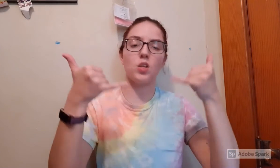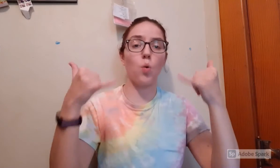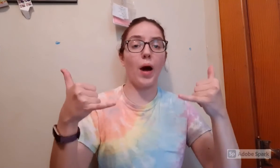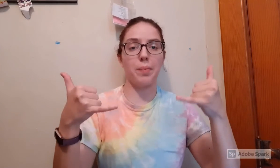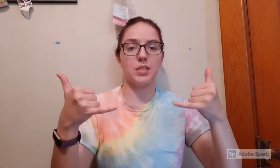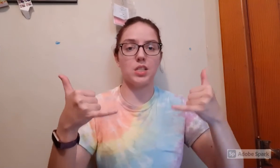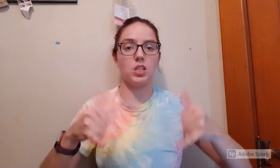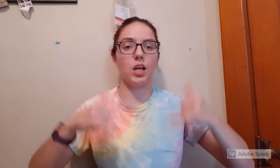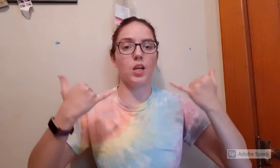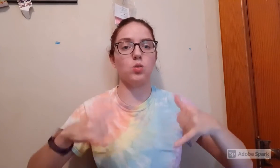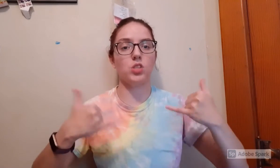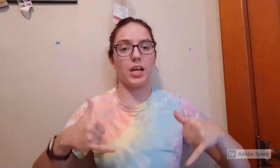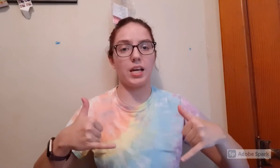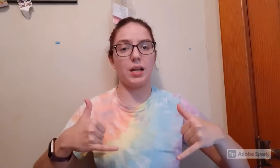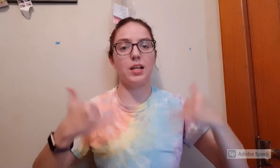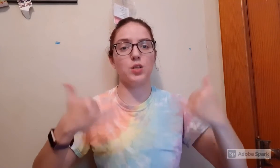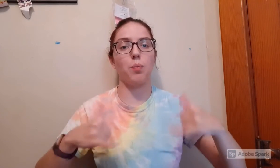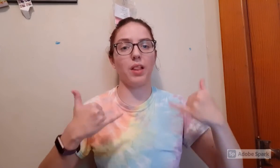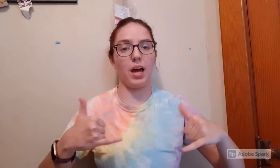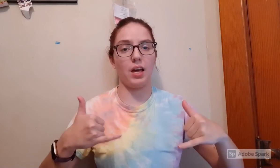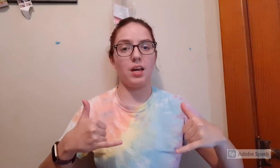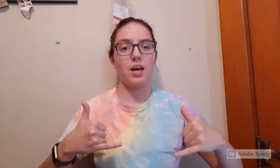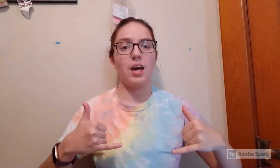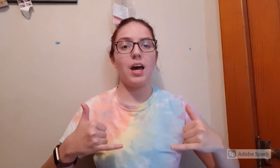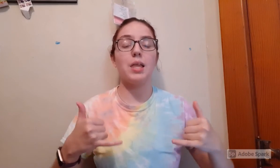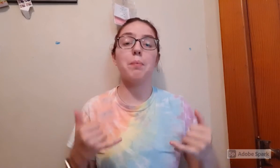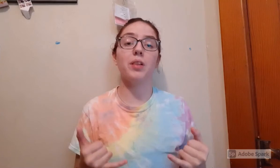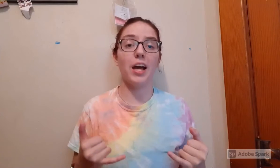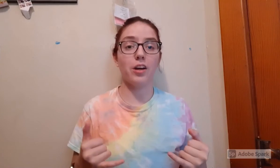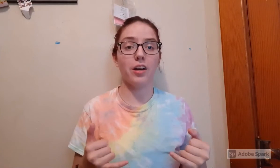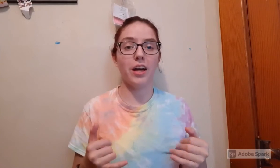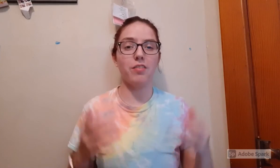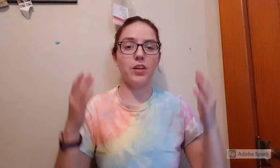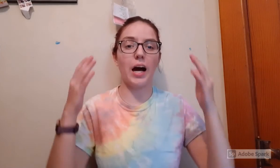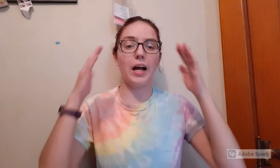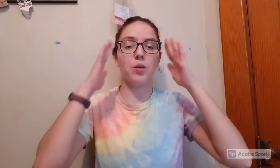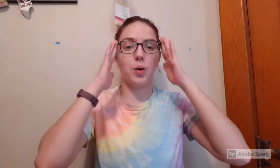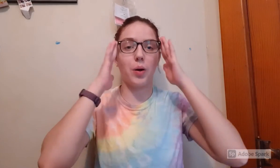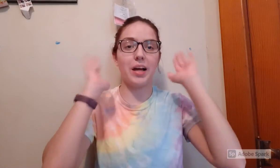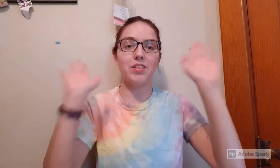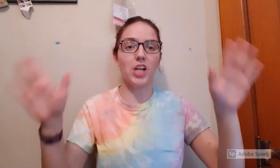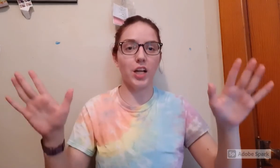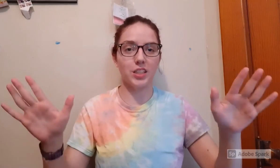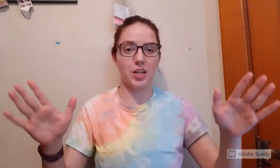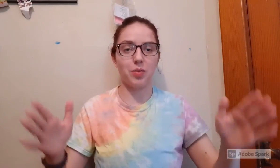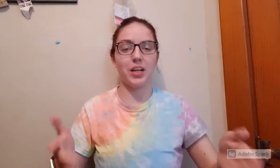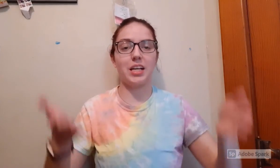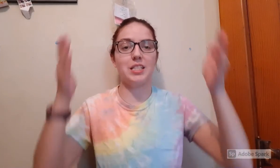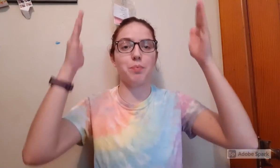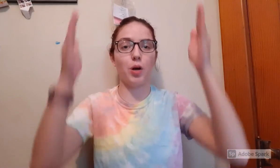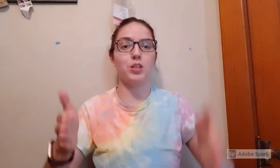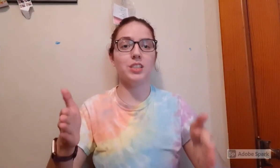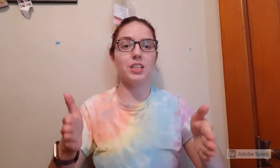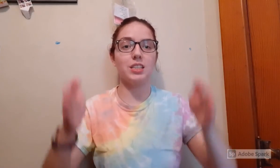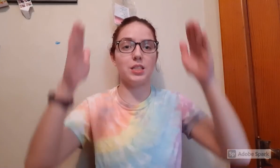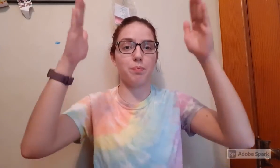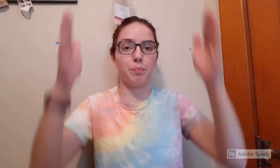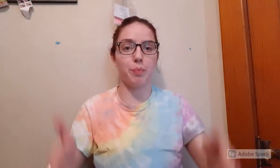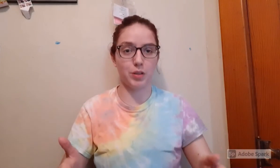Y position and you shake it. So play. And then player, I don't know, I haven't taught this, I don't think, is person. This is